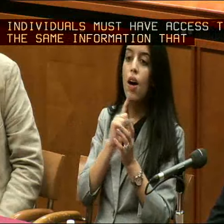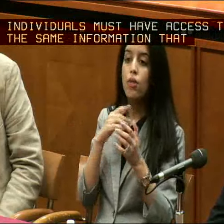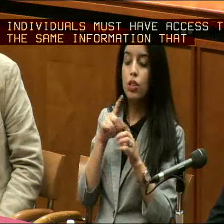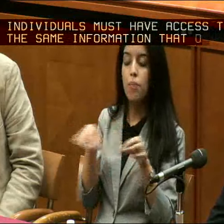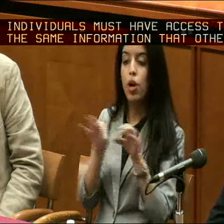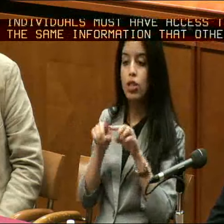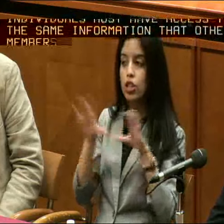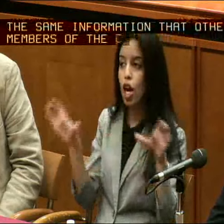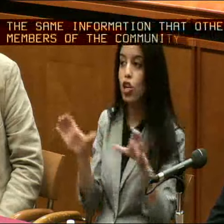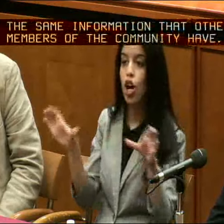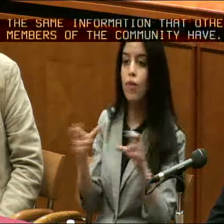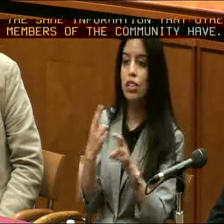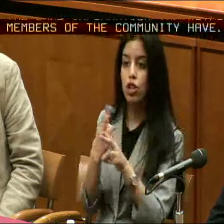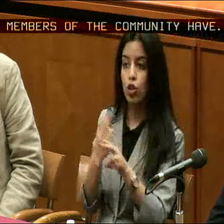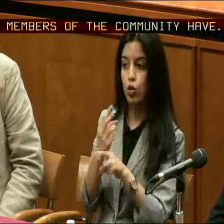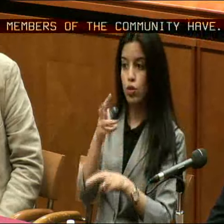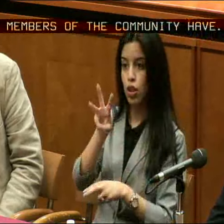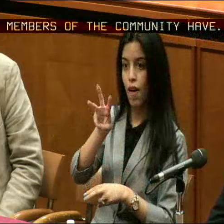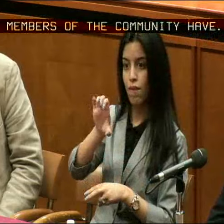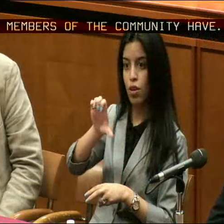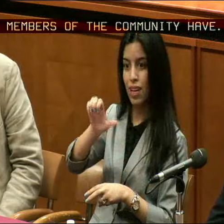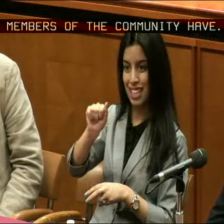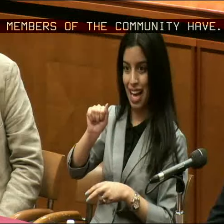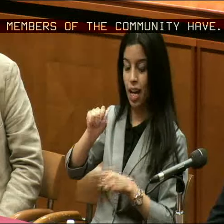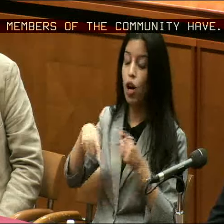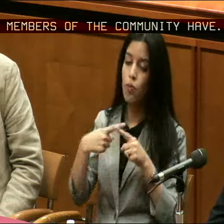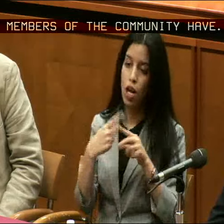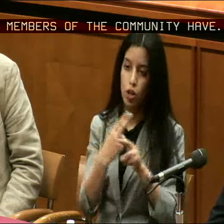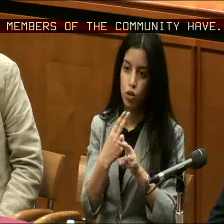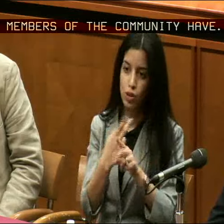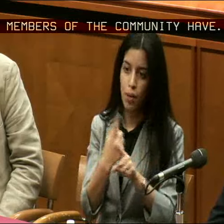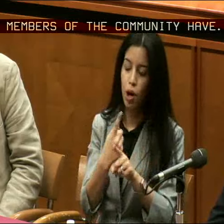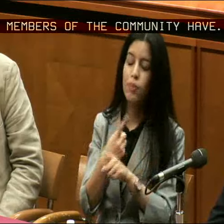In talking about wireless alerts,